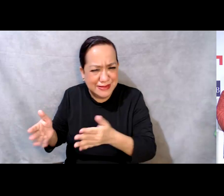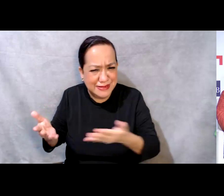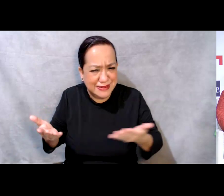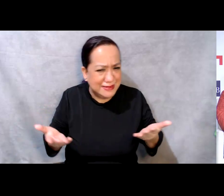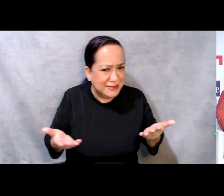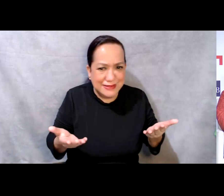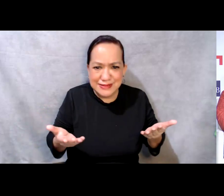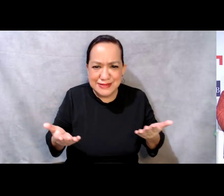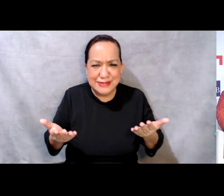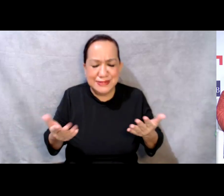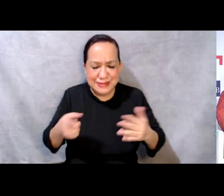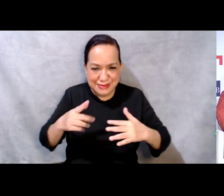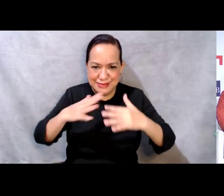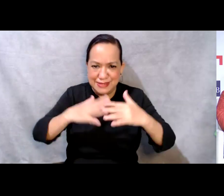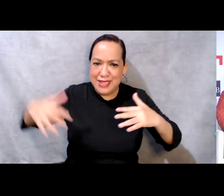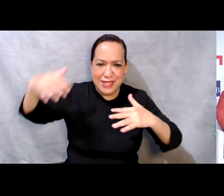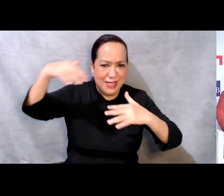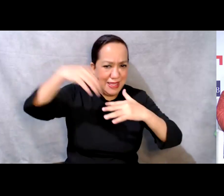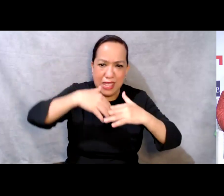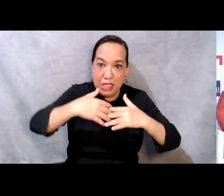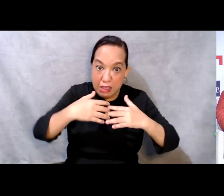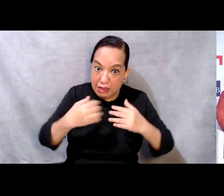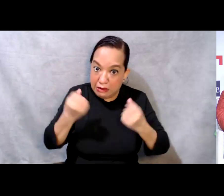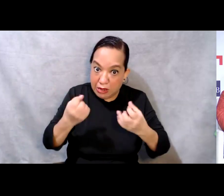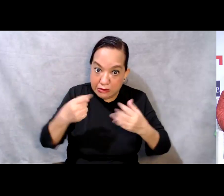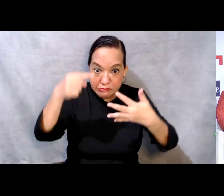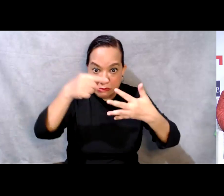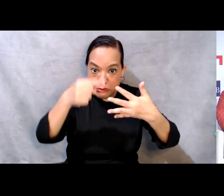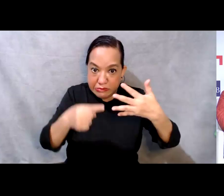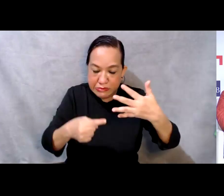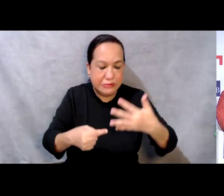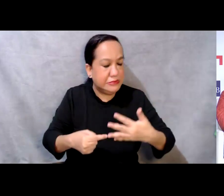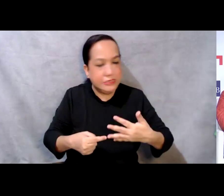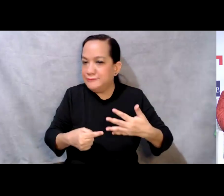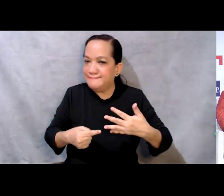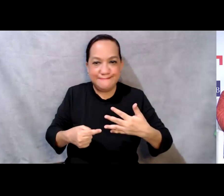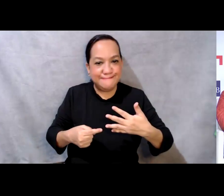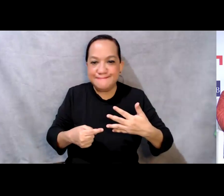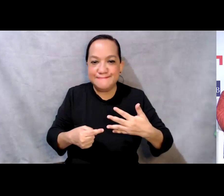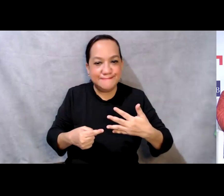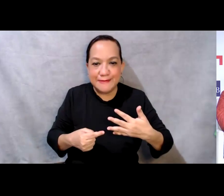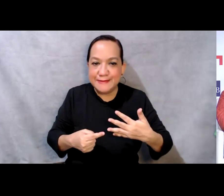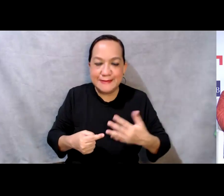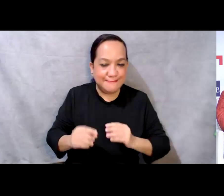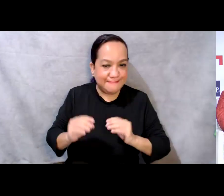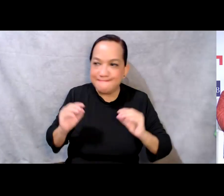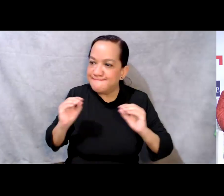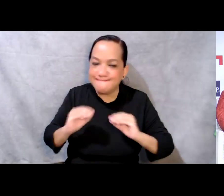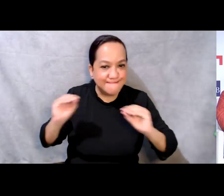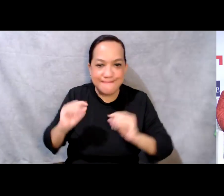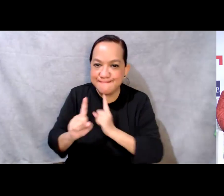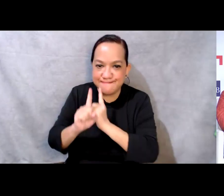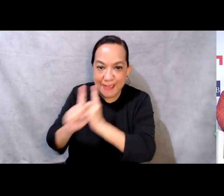go into all the details. But we did have a non-compliance findings, and I would also like to